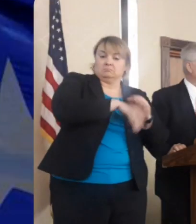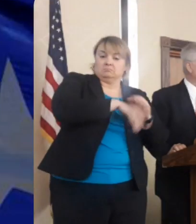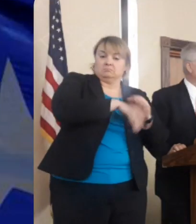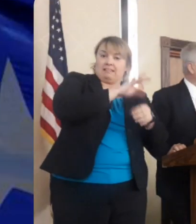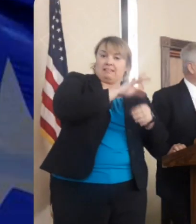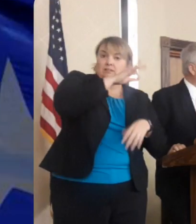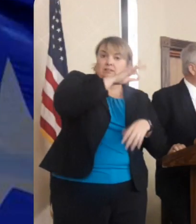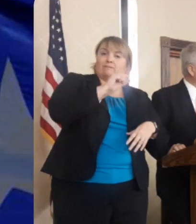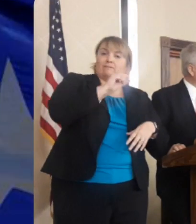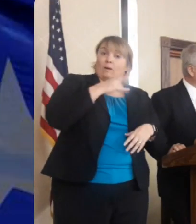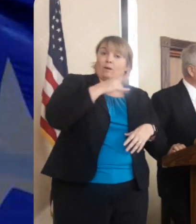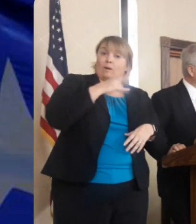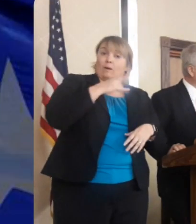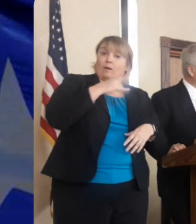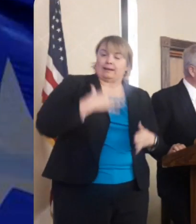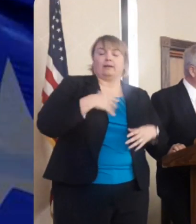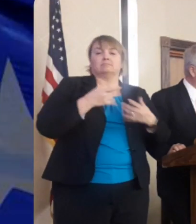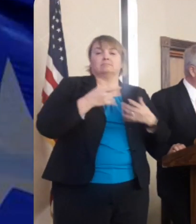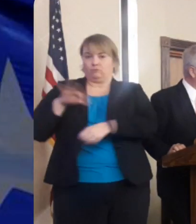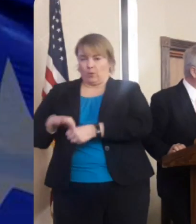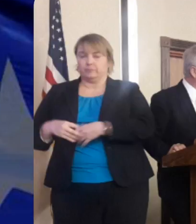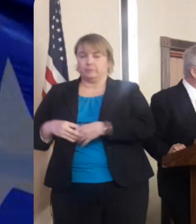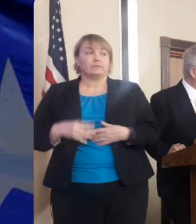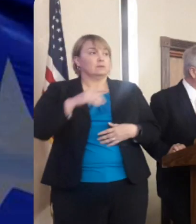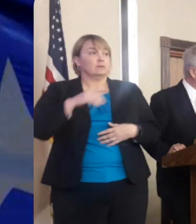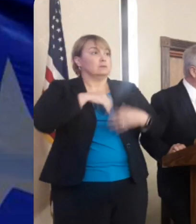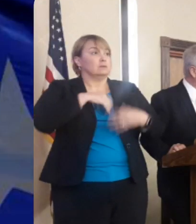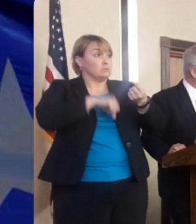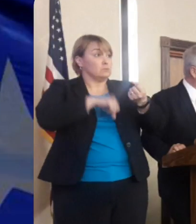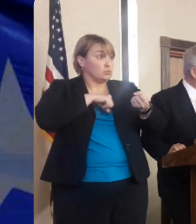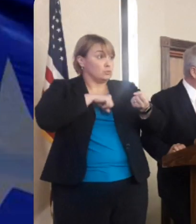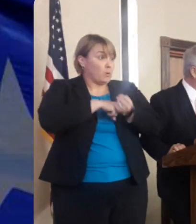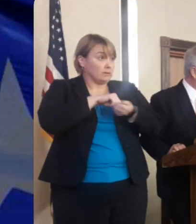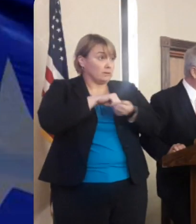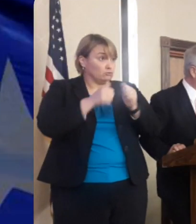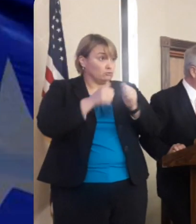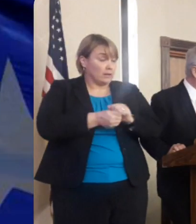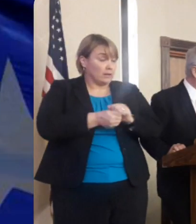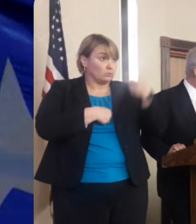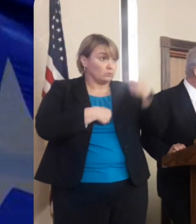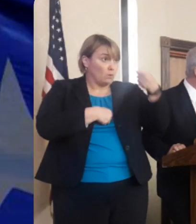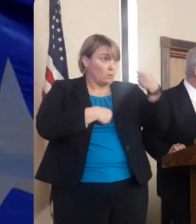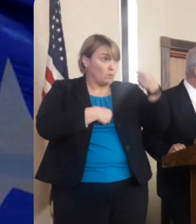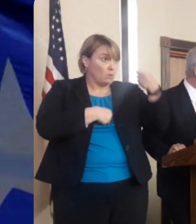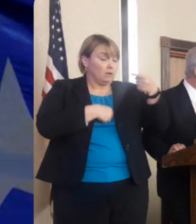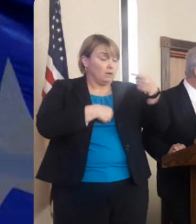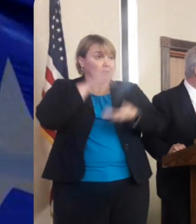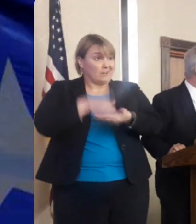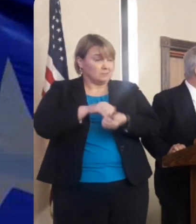If you're in favor of that, it'll be a 1. If you're opposed, it'll be 2. If you're abstaining, it'll be 3, or just don't vote.